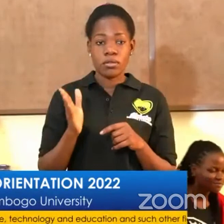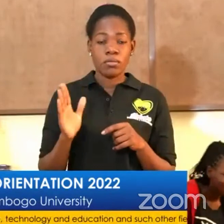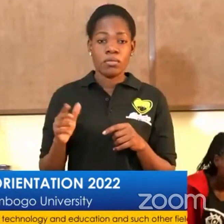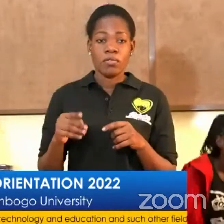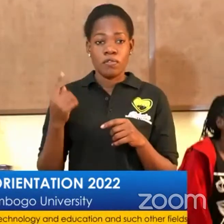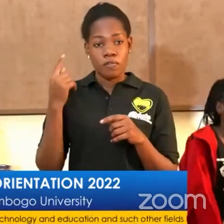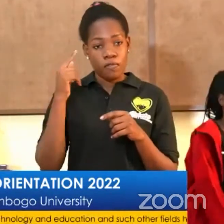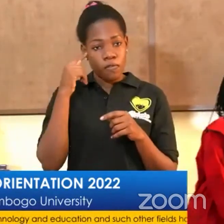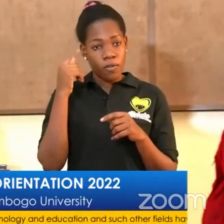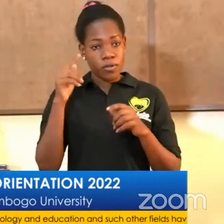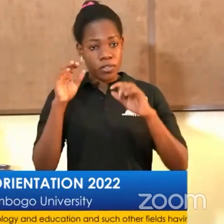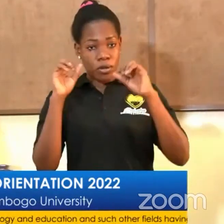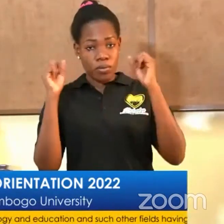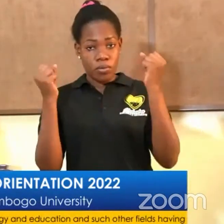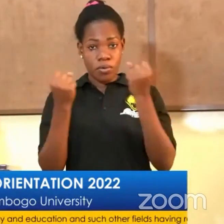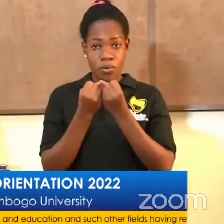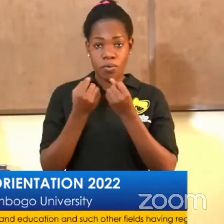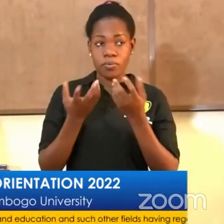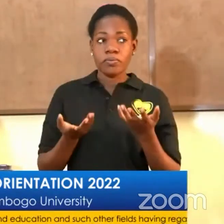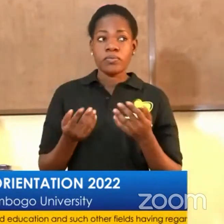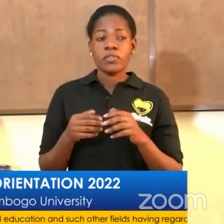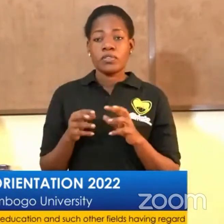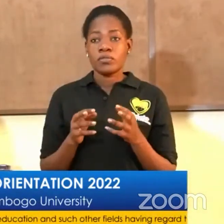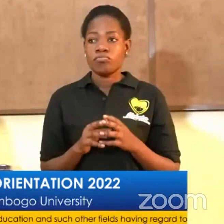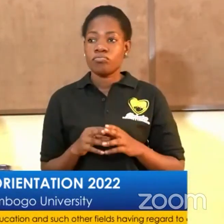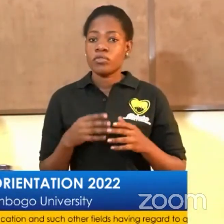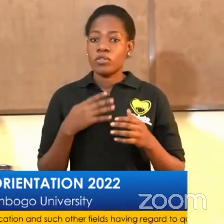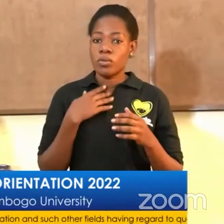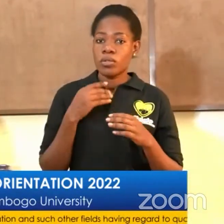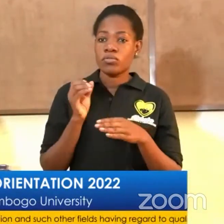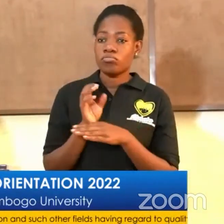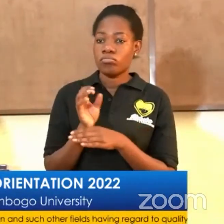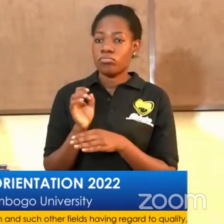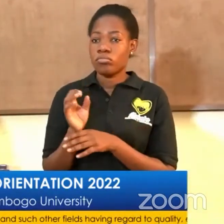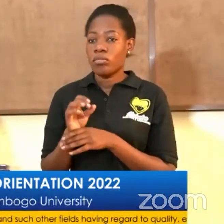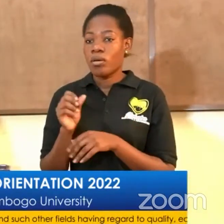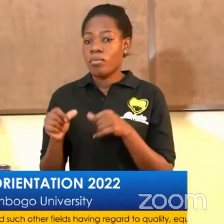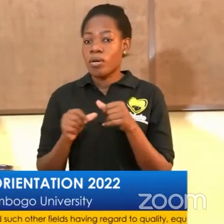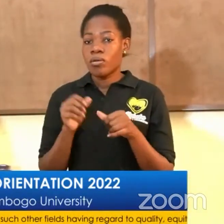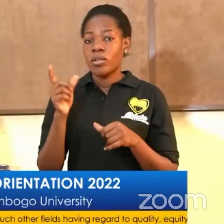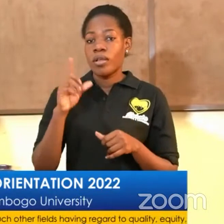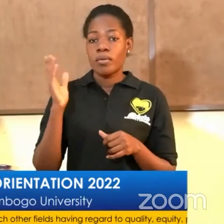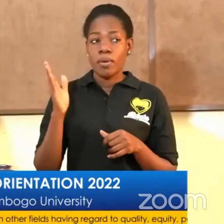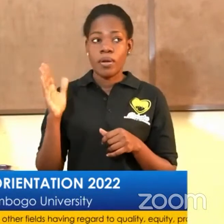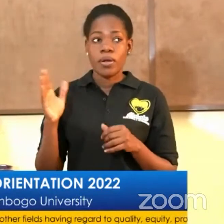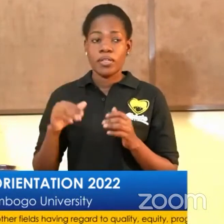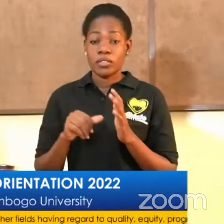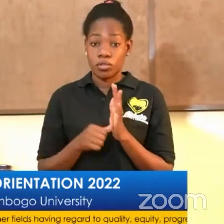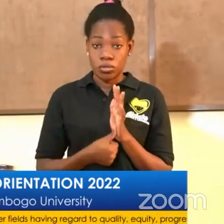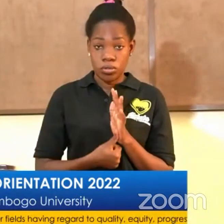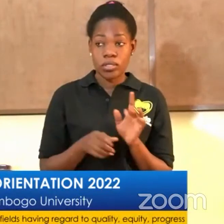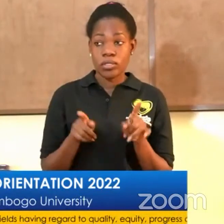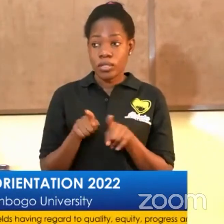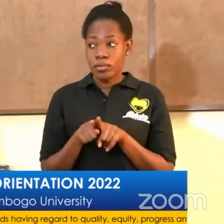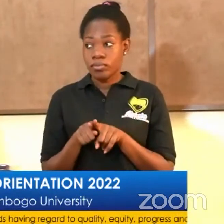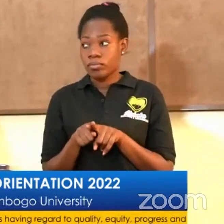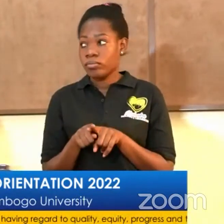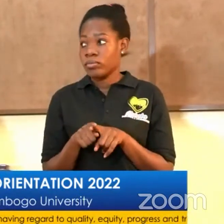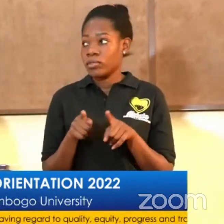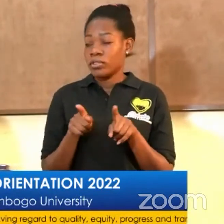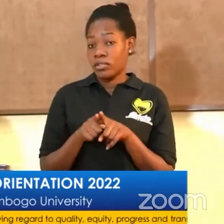are going to be briefing you on issues concerning the library. At the same time, I'm going to be